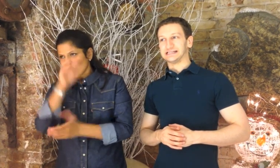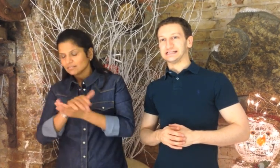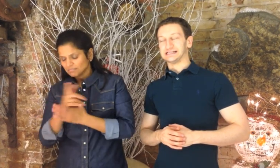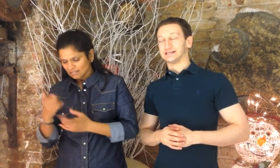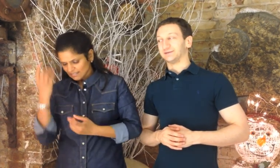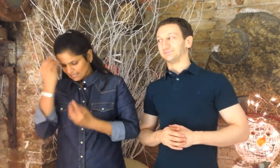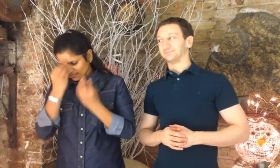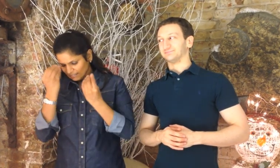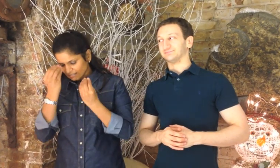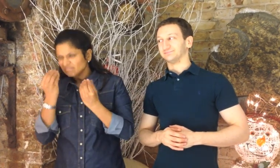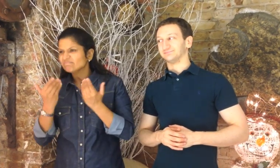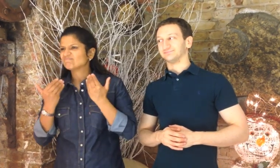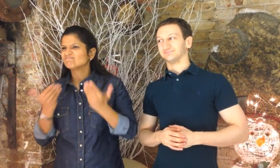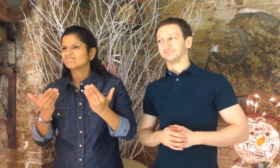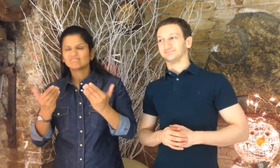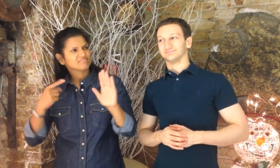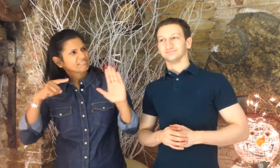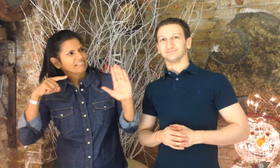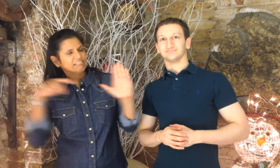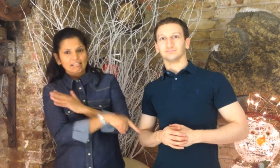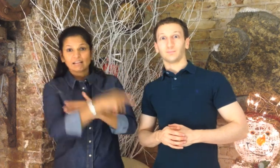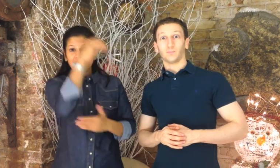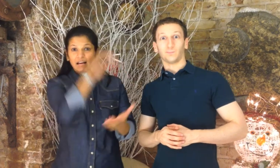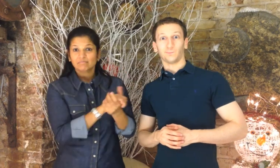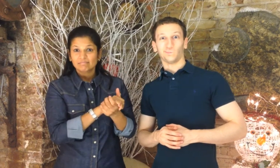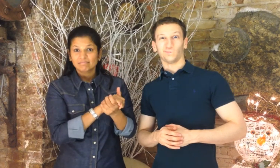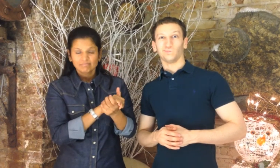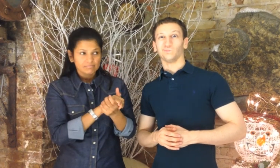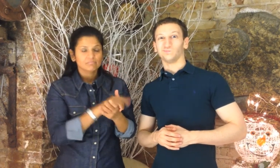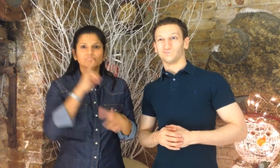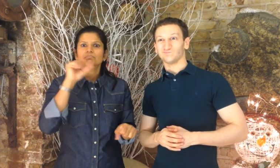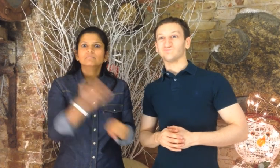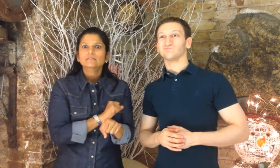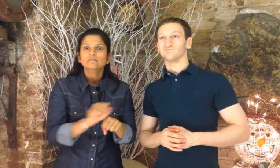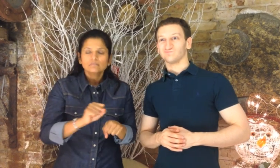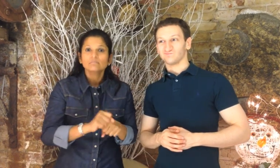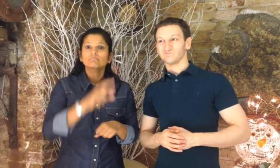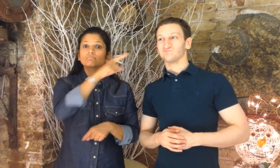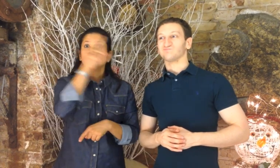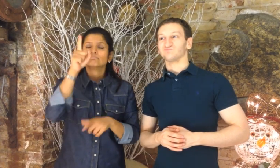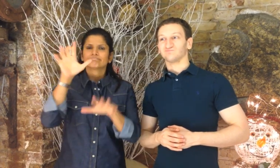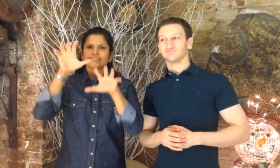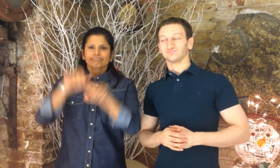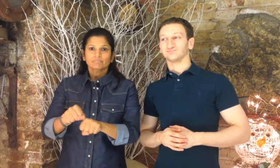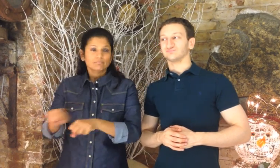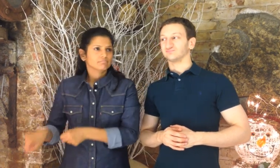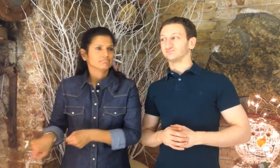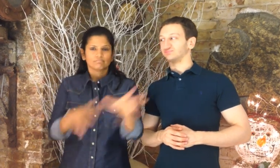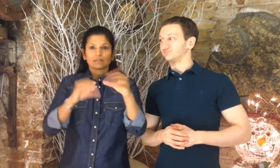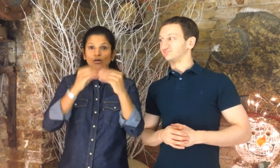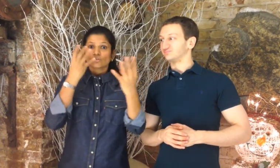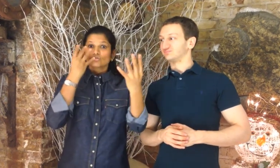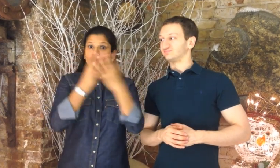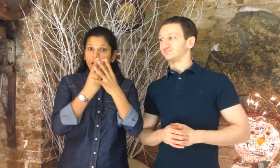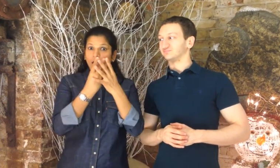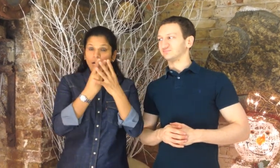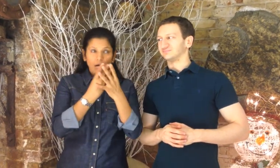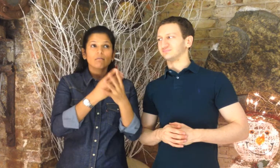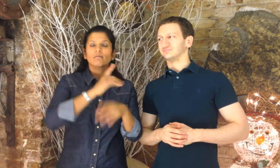new relationship in the affair completely changes her way of thinking and her outlook on life, and she actually kills her husband.